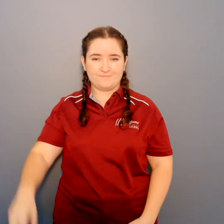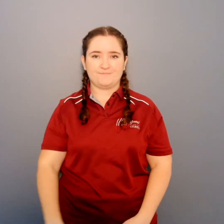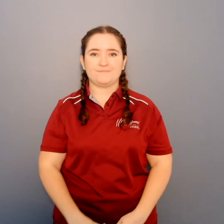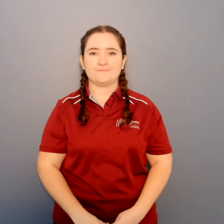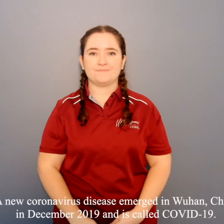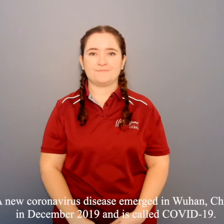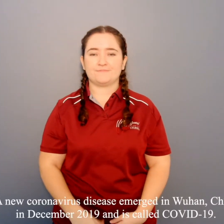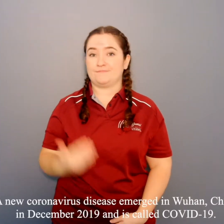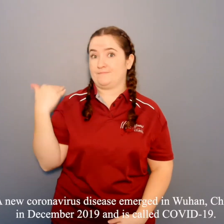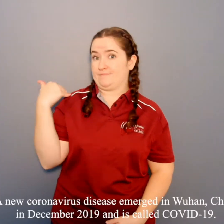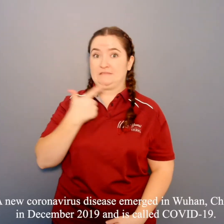SARS.